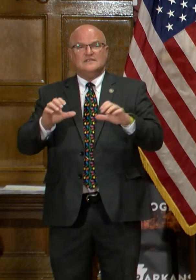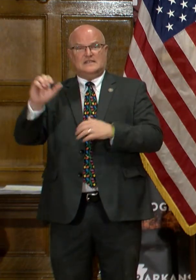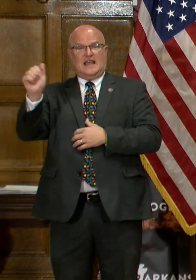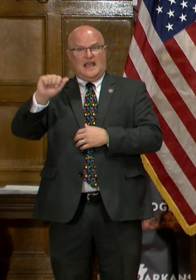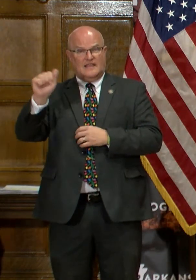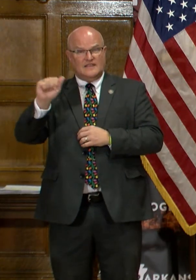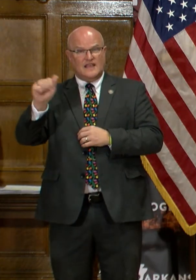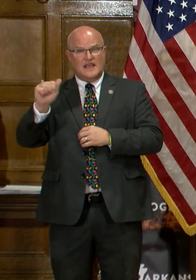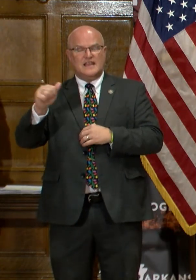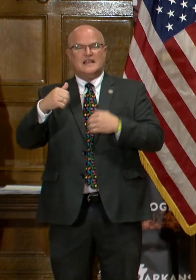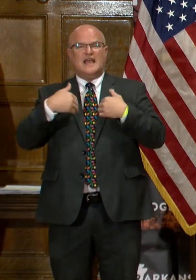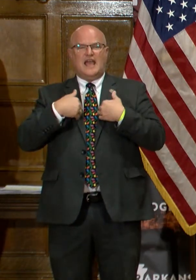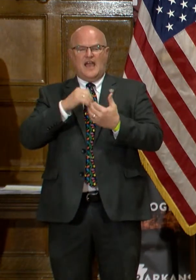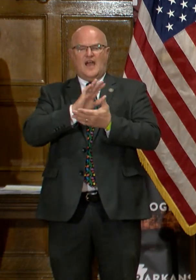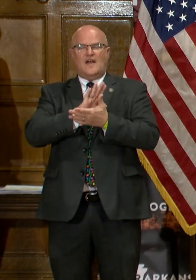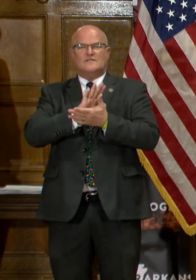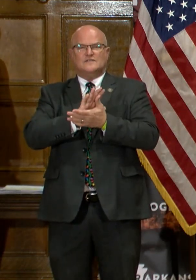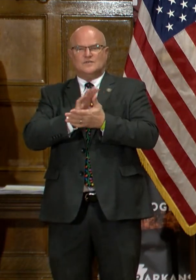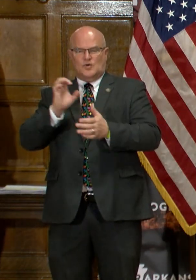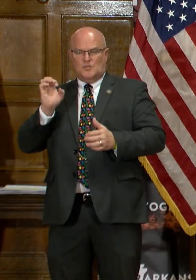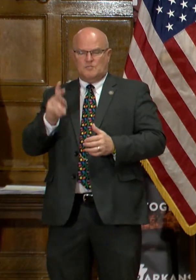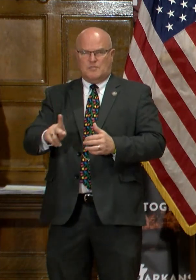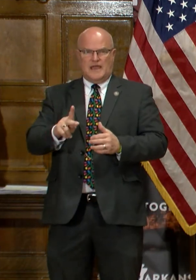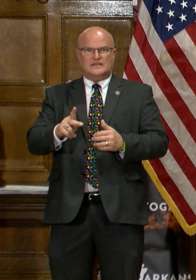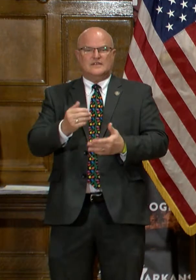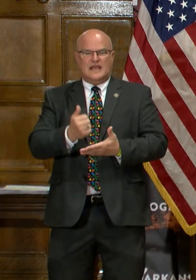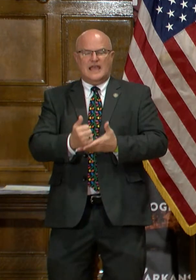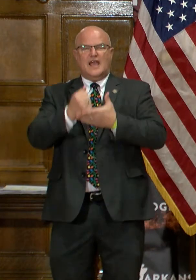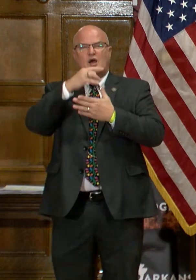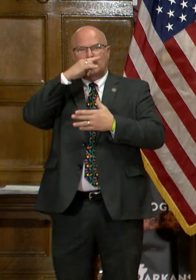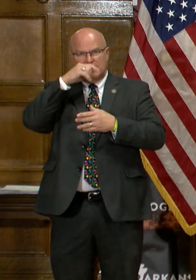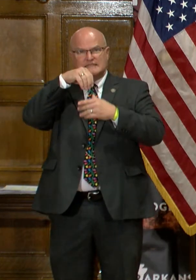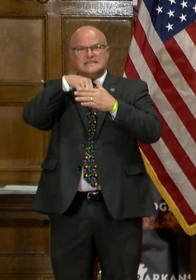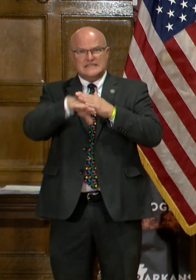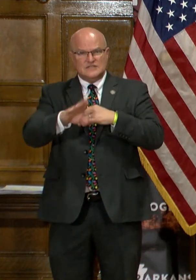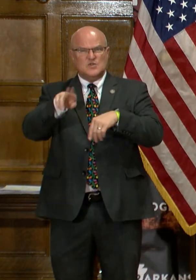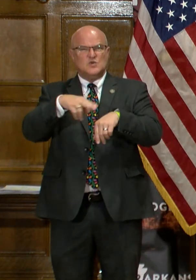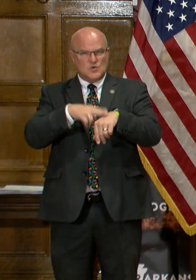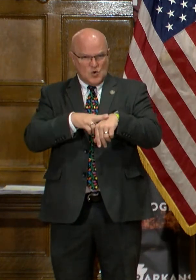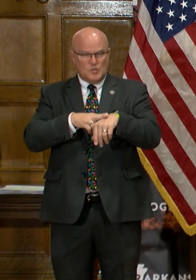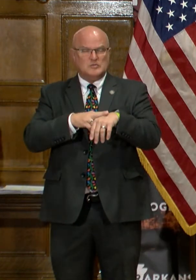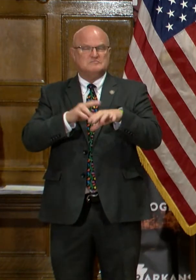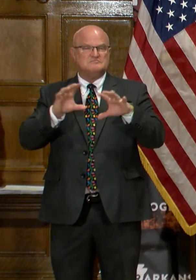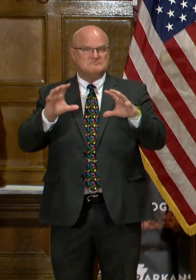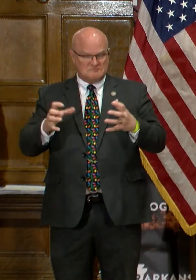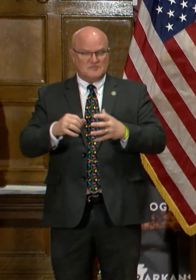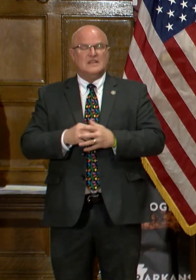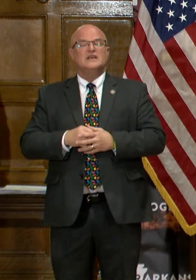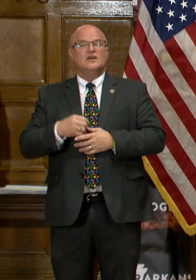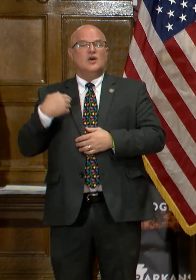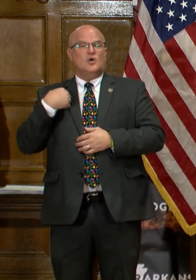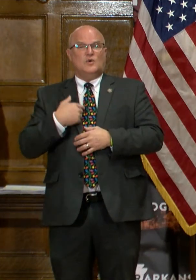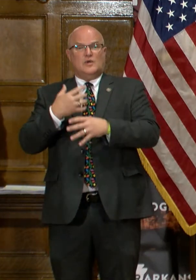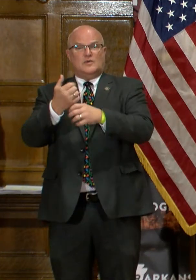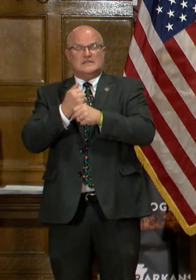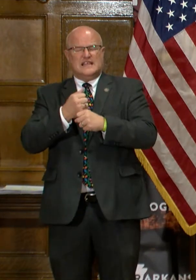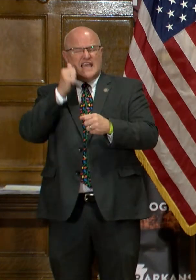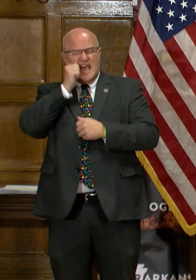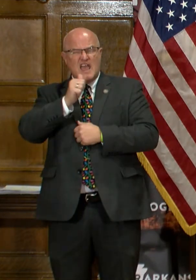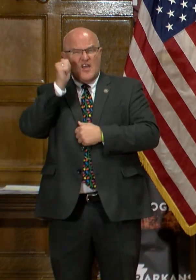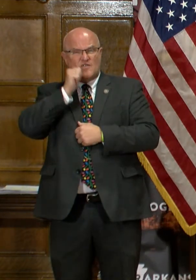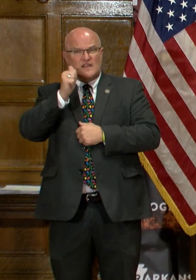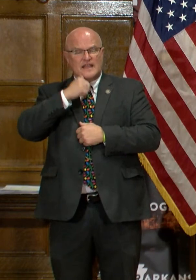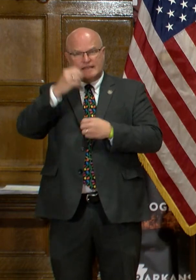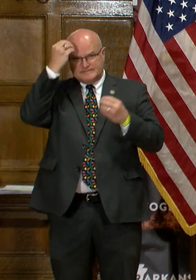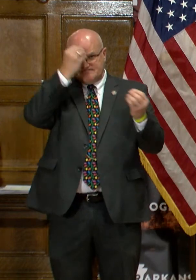athletics have got school back into and helped kids get back into some kind of normalcy. So again, we receive that every day, and I